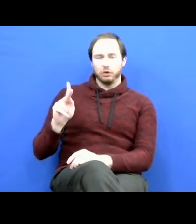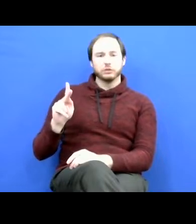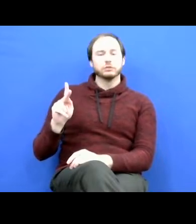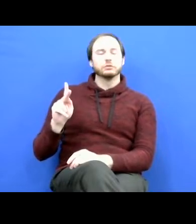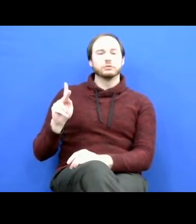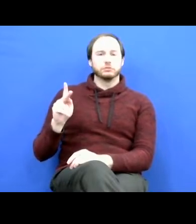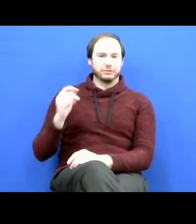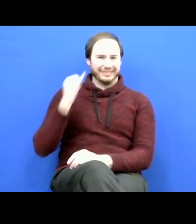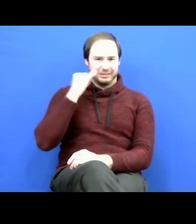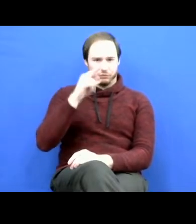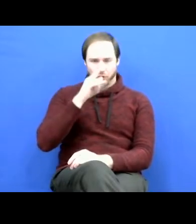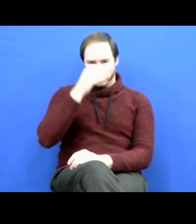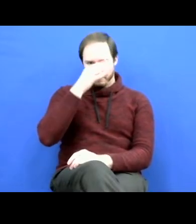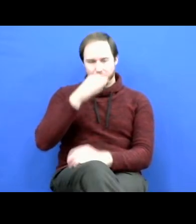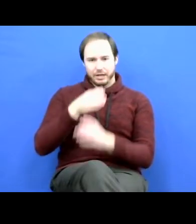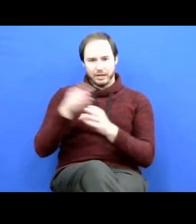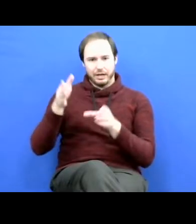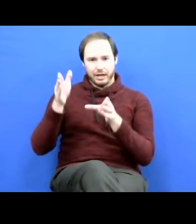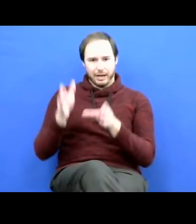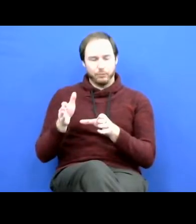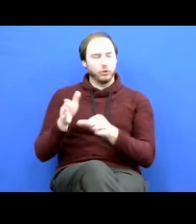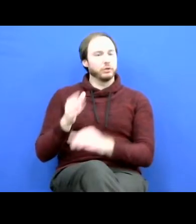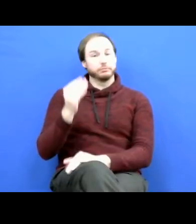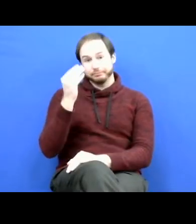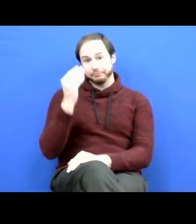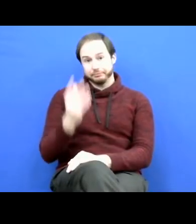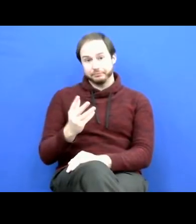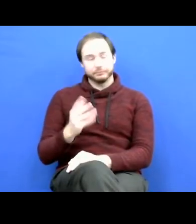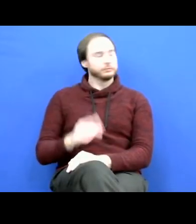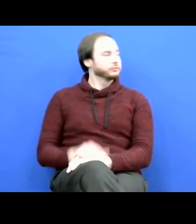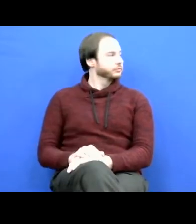adjacent neighbor, note that